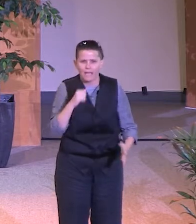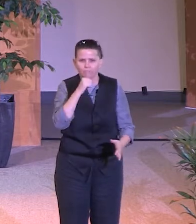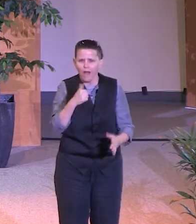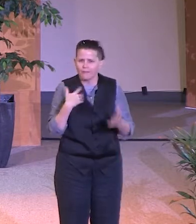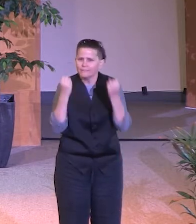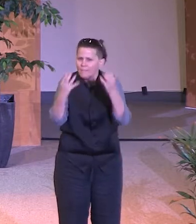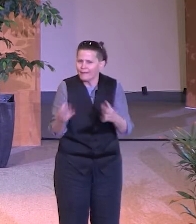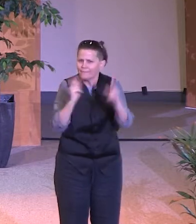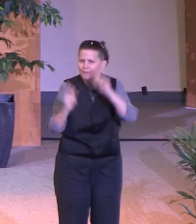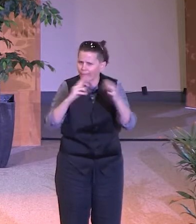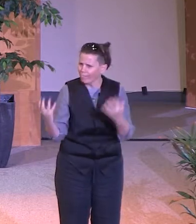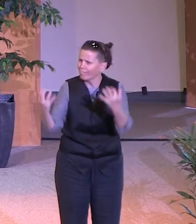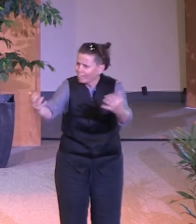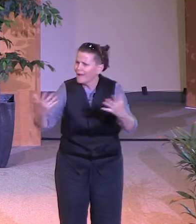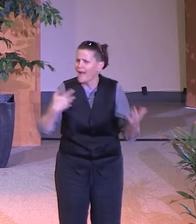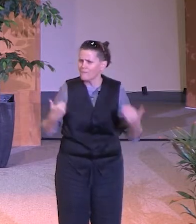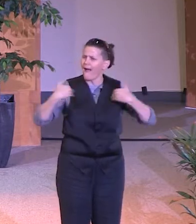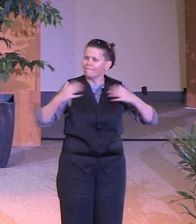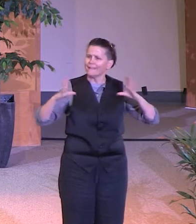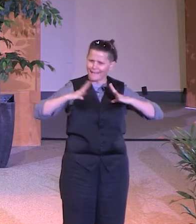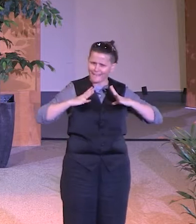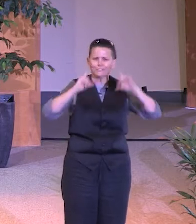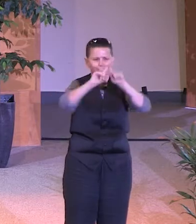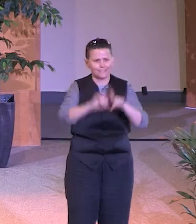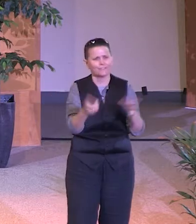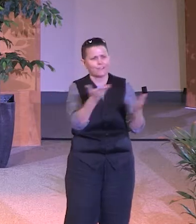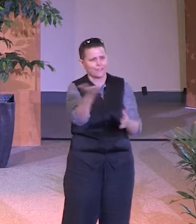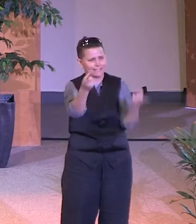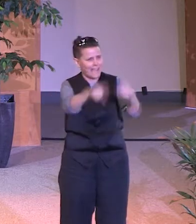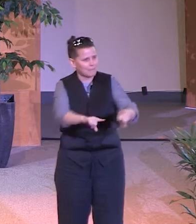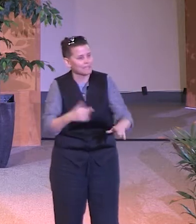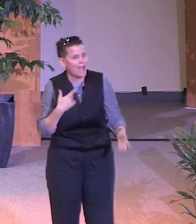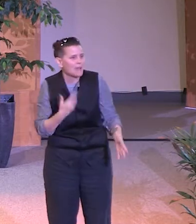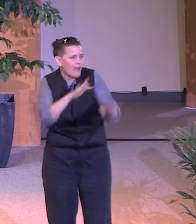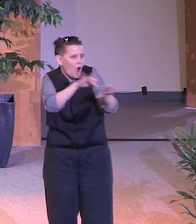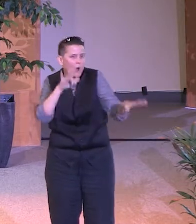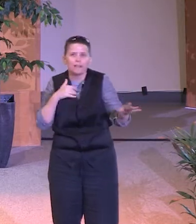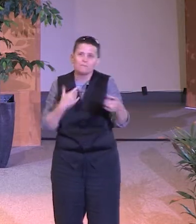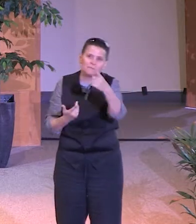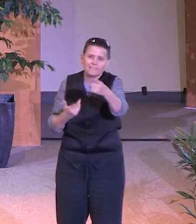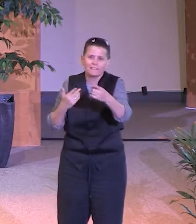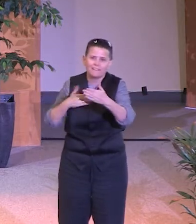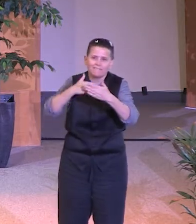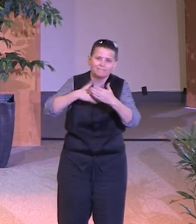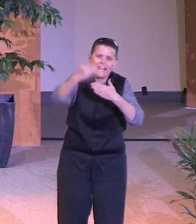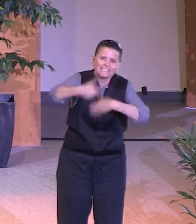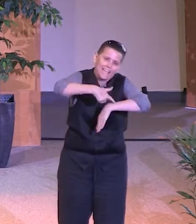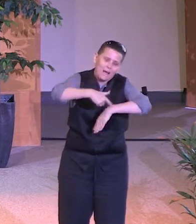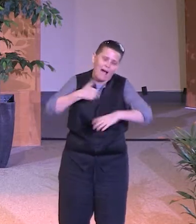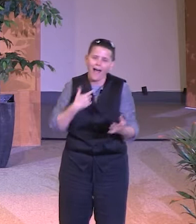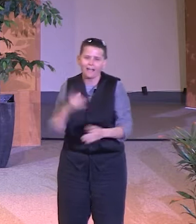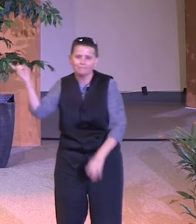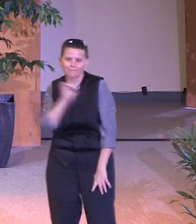on right now, and that's all right. Plus, it's early. By the time I get up here the next time, it'll be like double the size. So we know